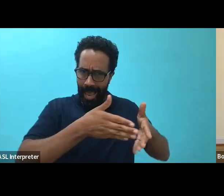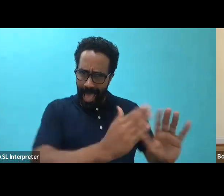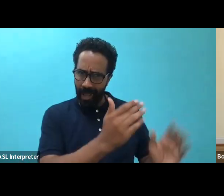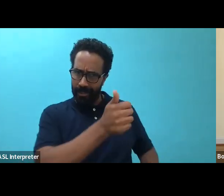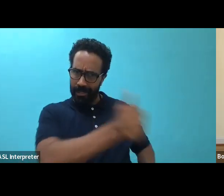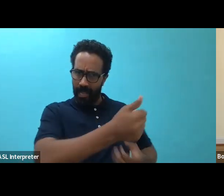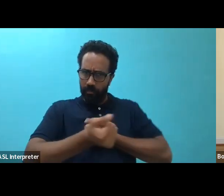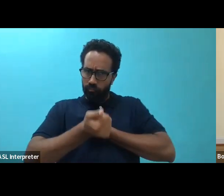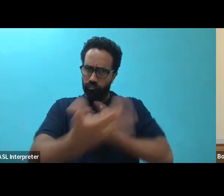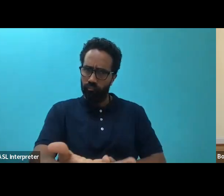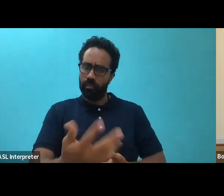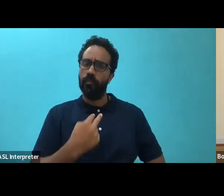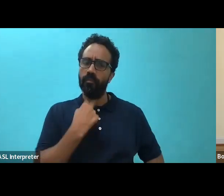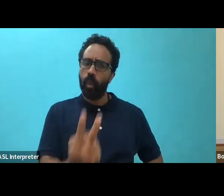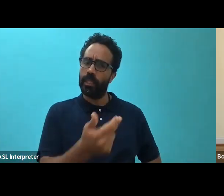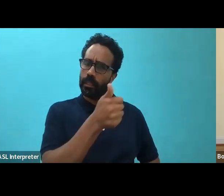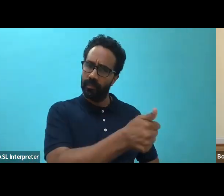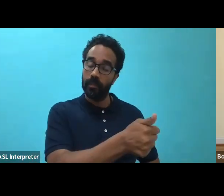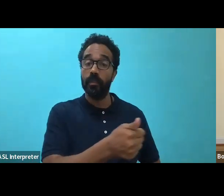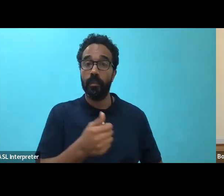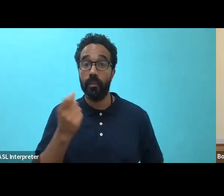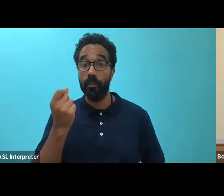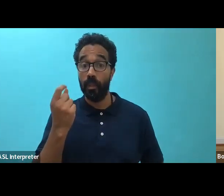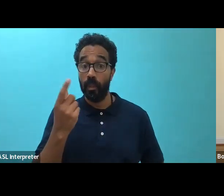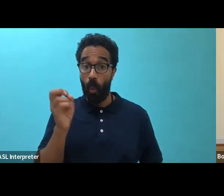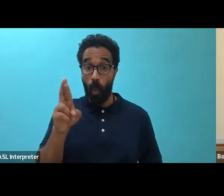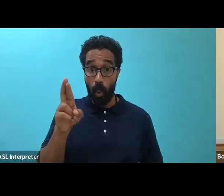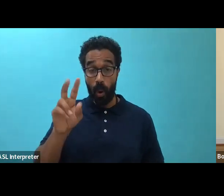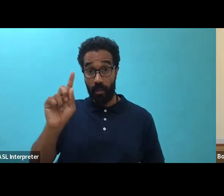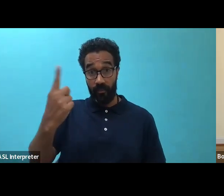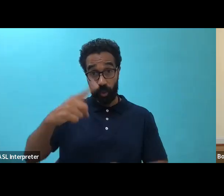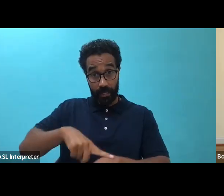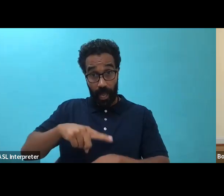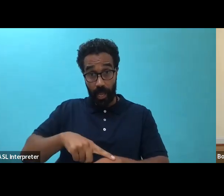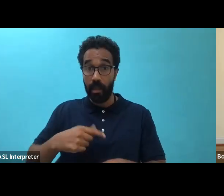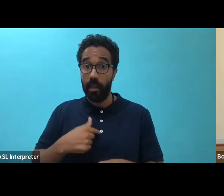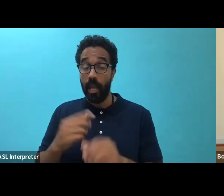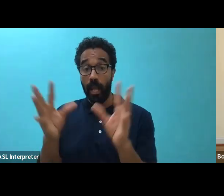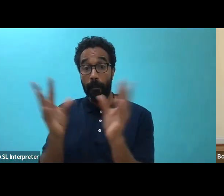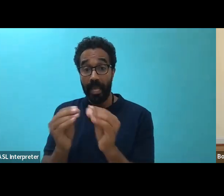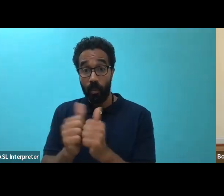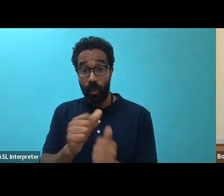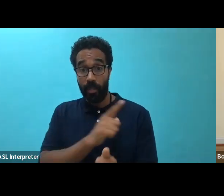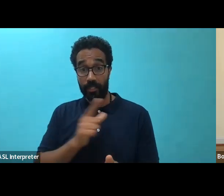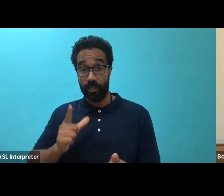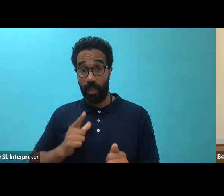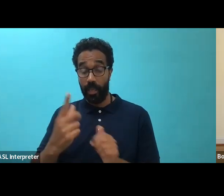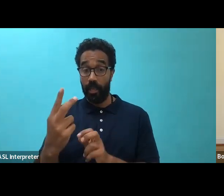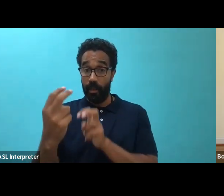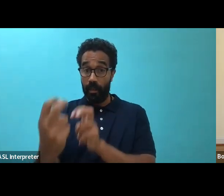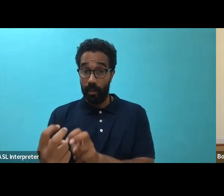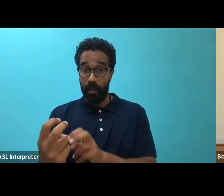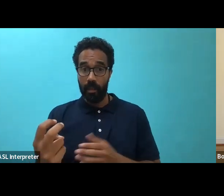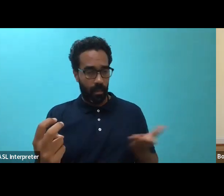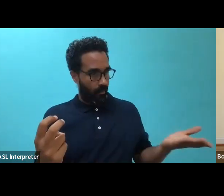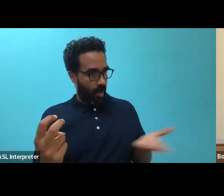way. You may also want to bring someone with you the first time you meet with a legislator That may be inconvenient. You